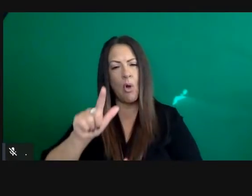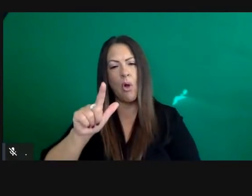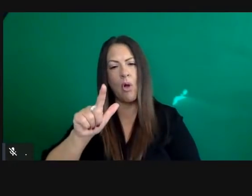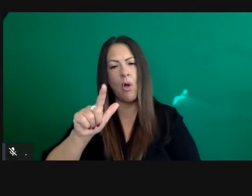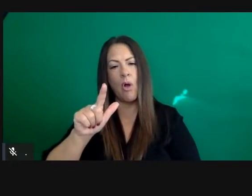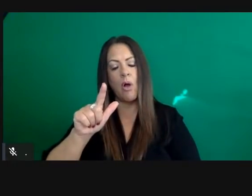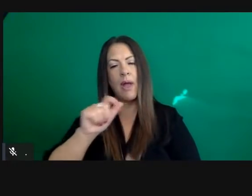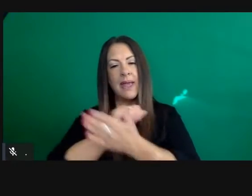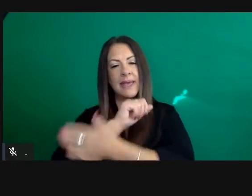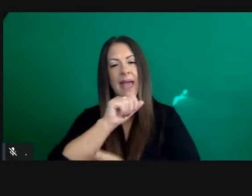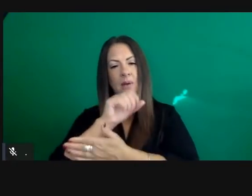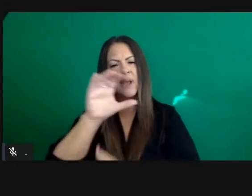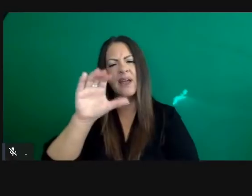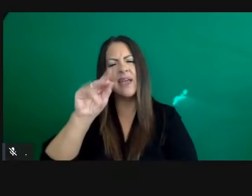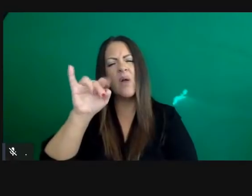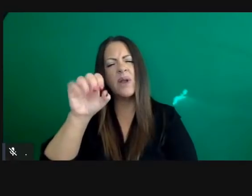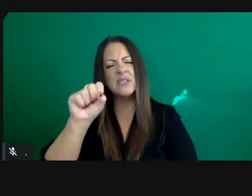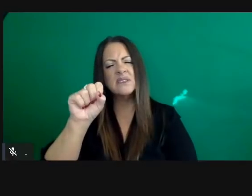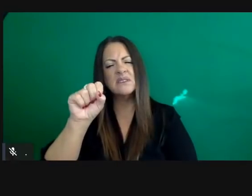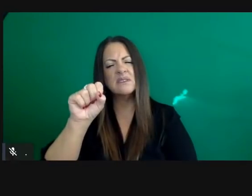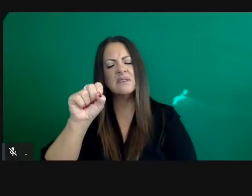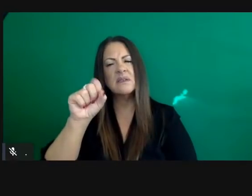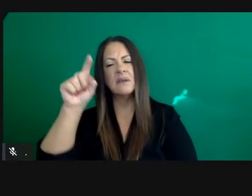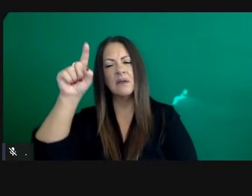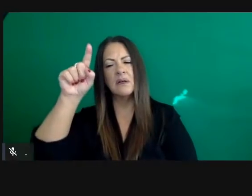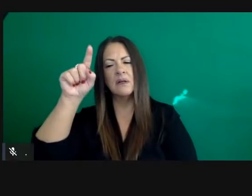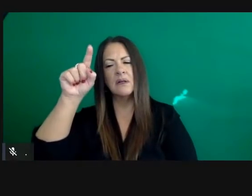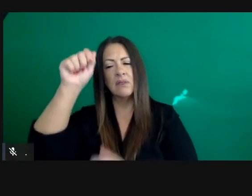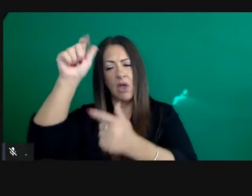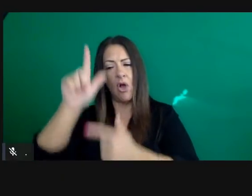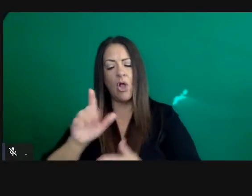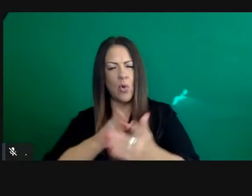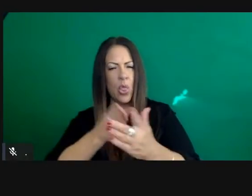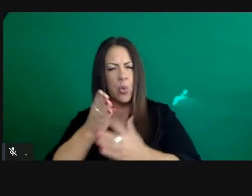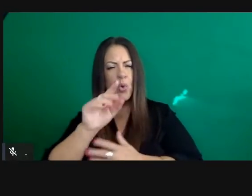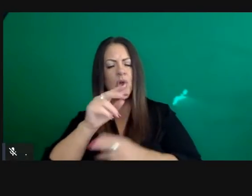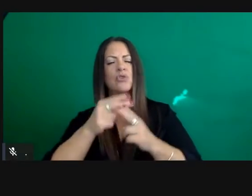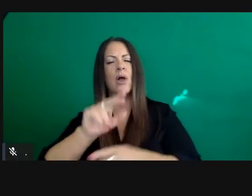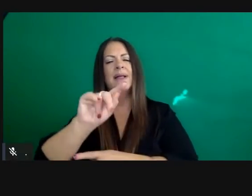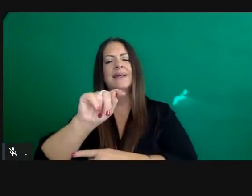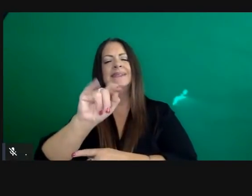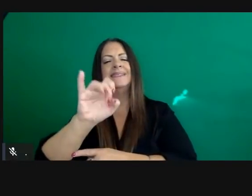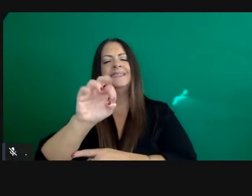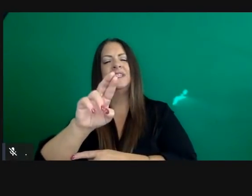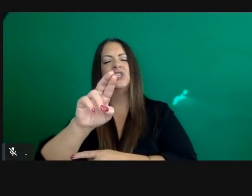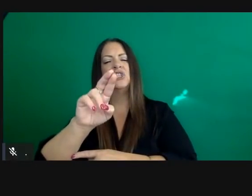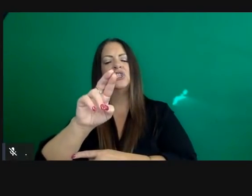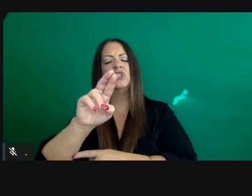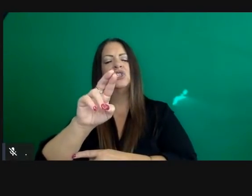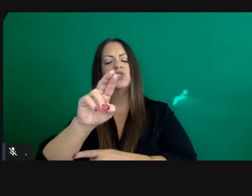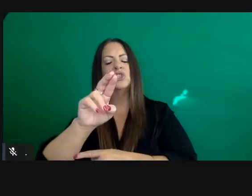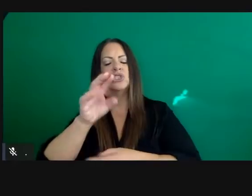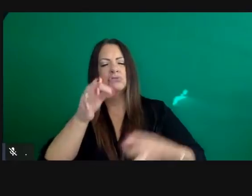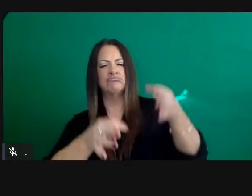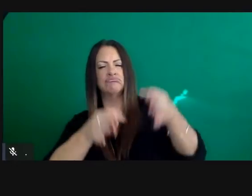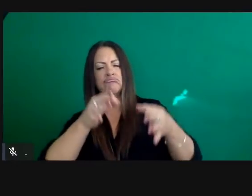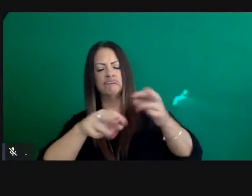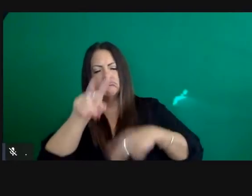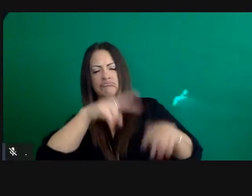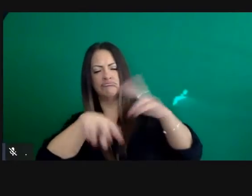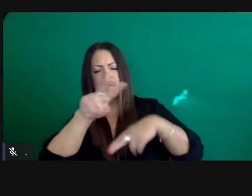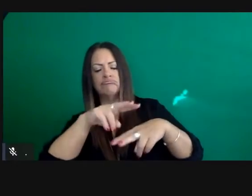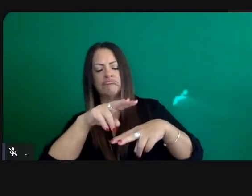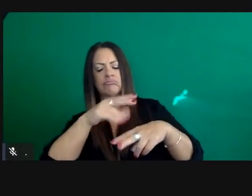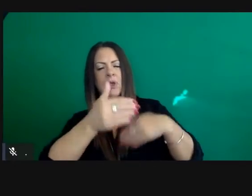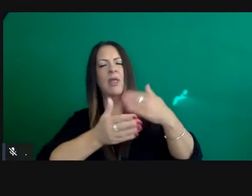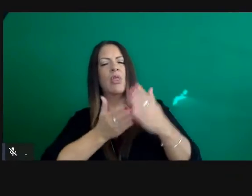go through that tier adjudication process, or is Riverside County's size or testing